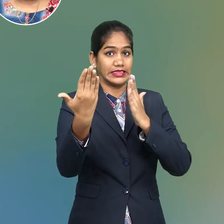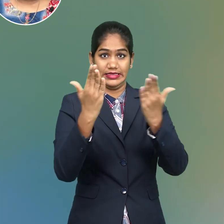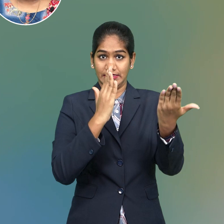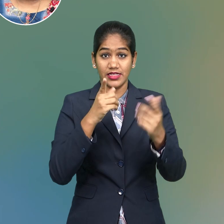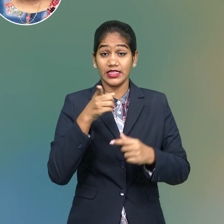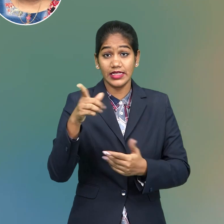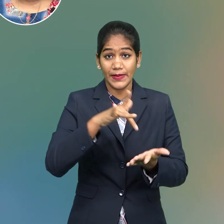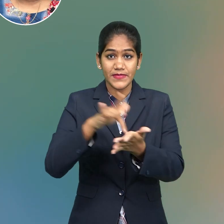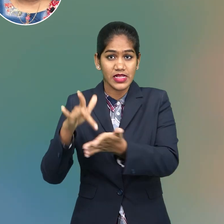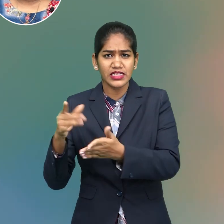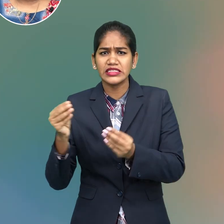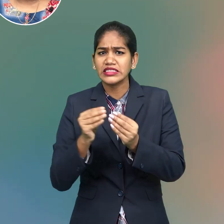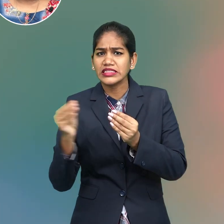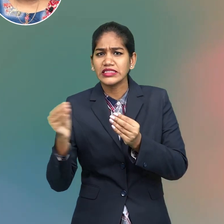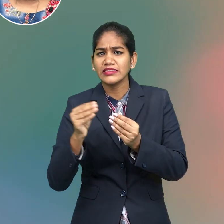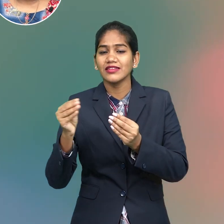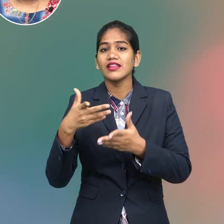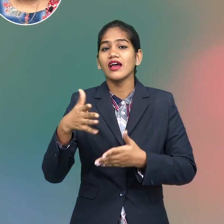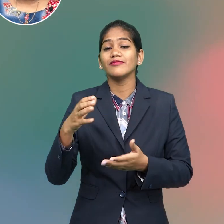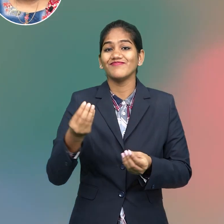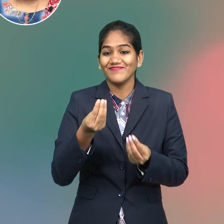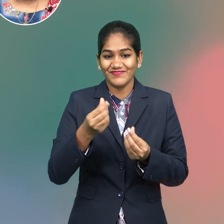Compared to places near the coast.